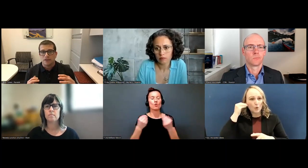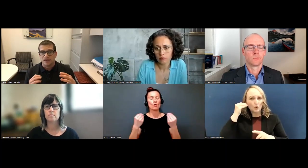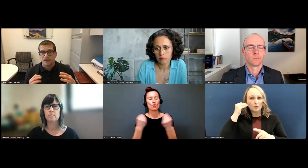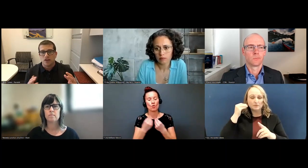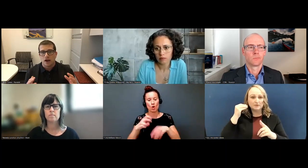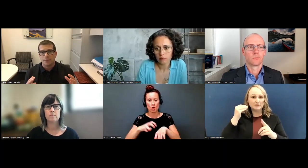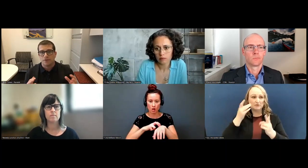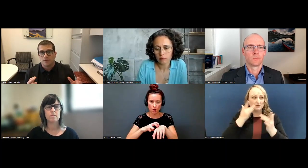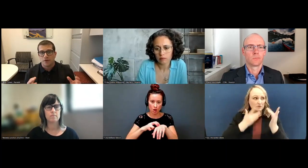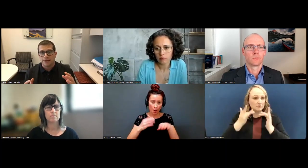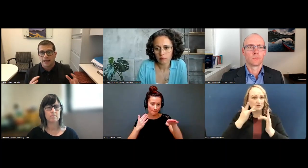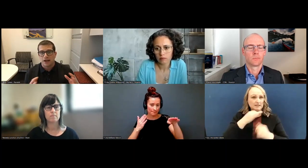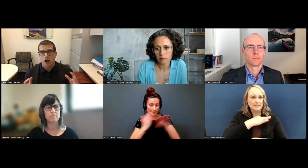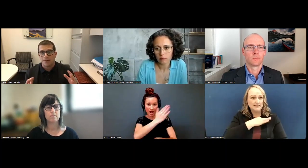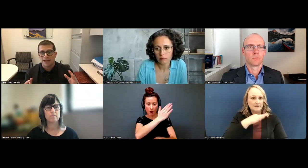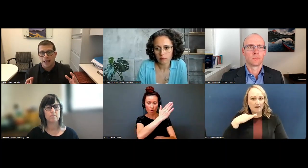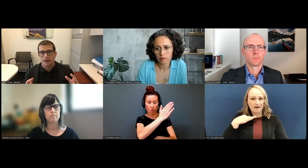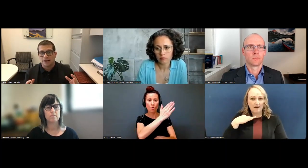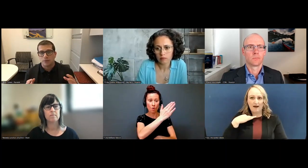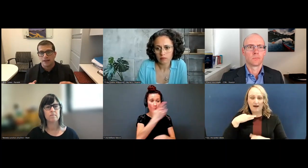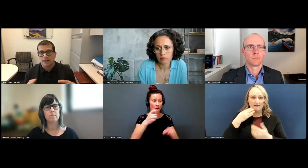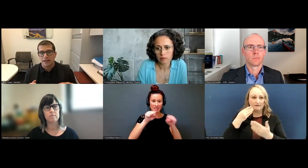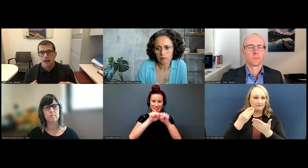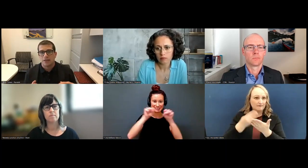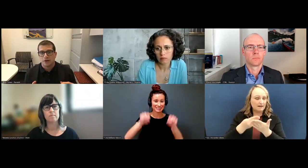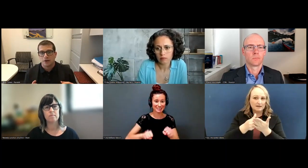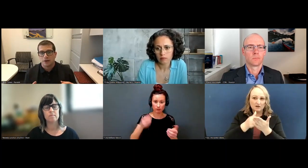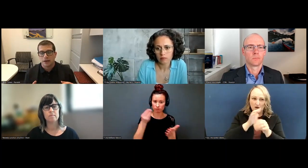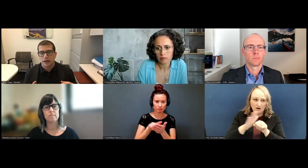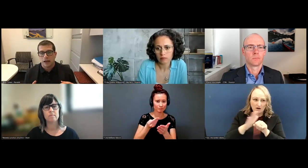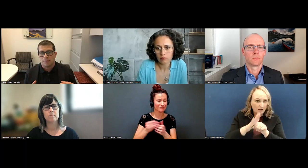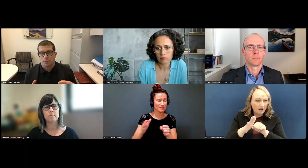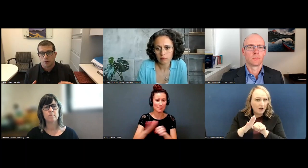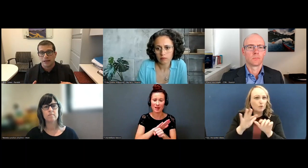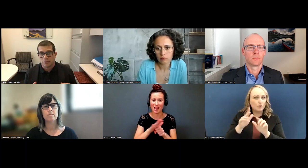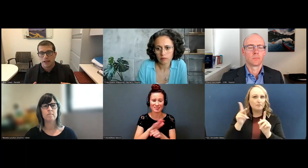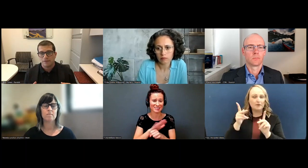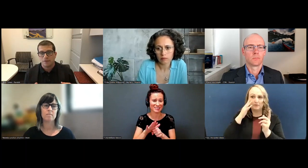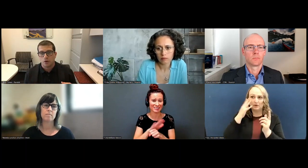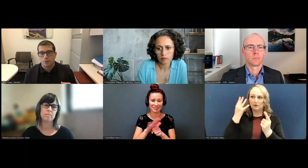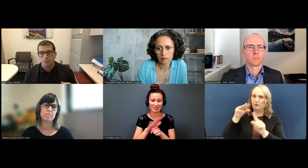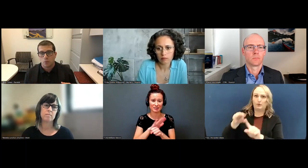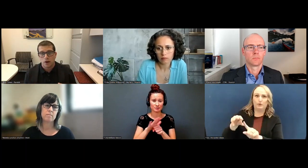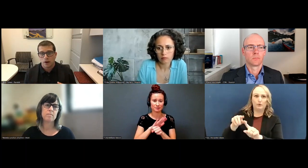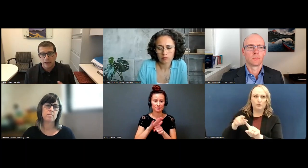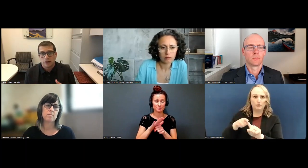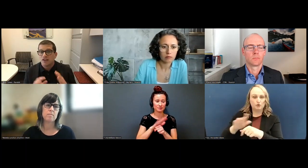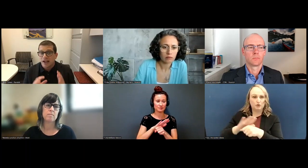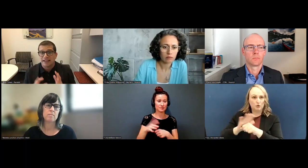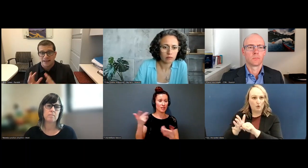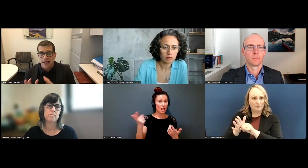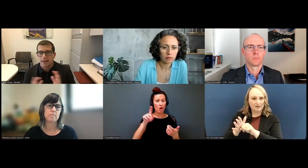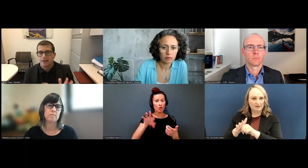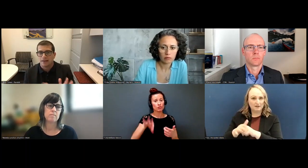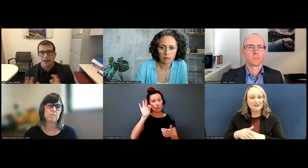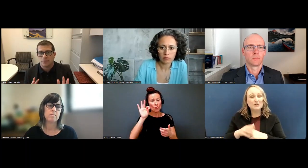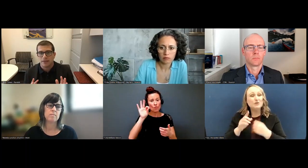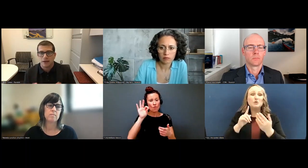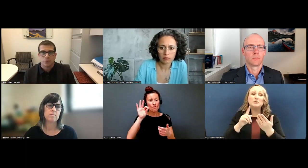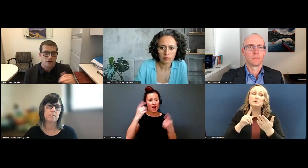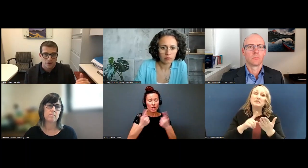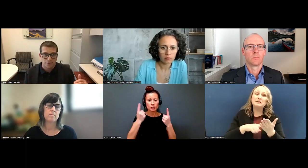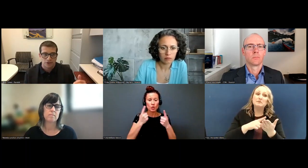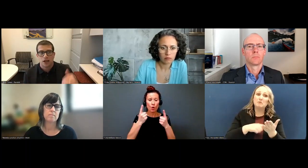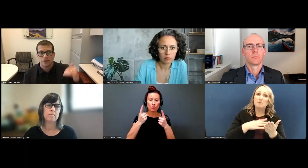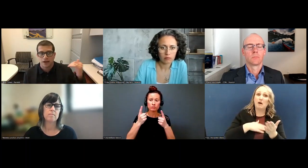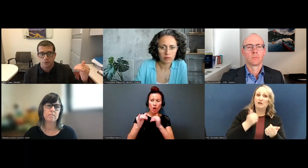So sometimes finding that commonality with another burning platform where, it's not exactly the same